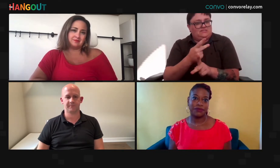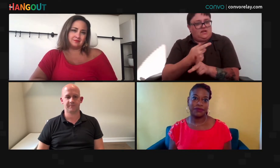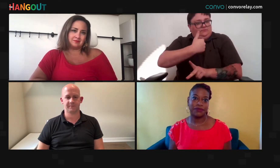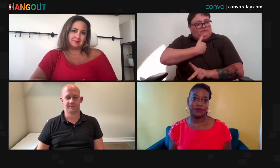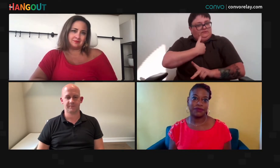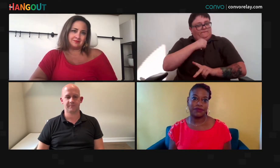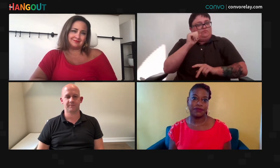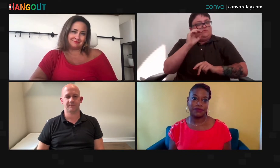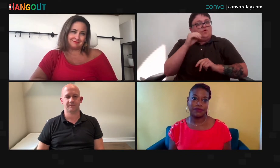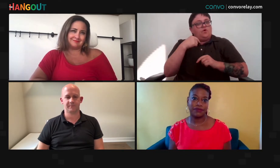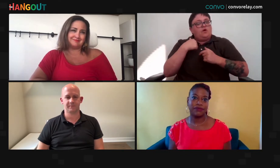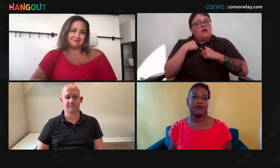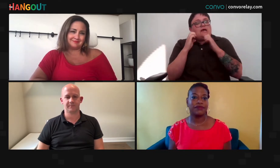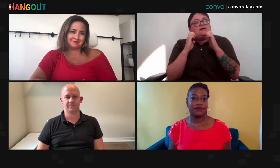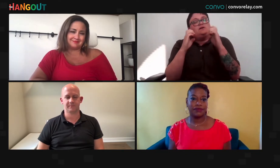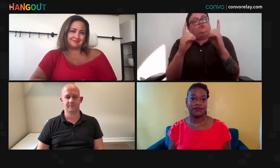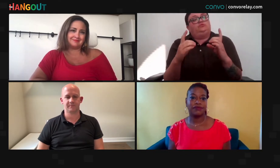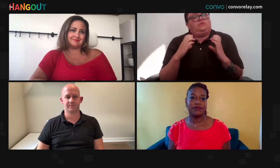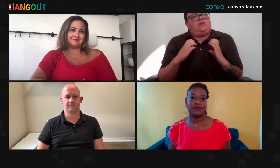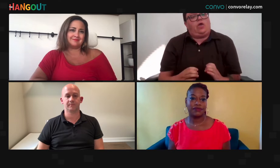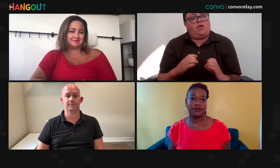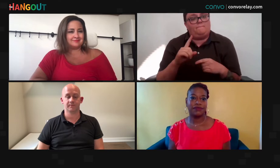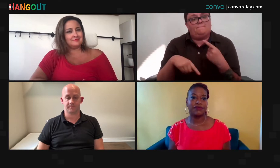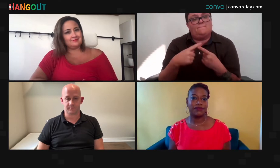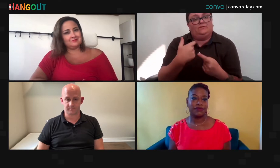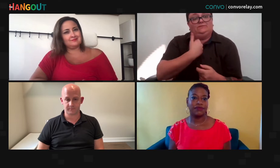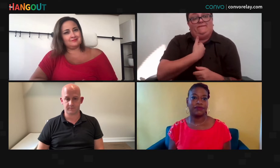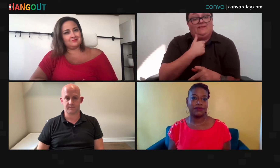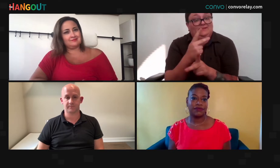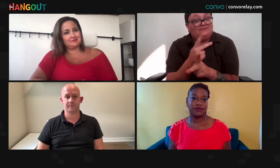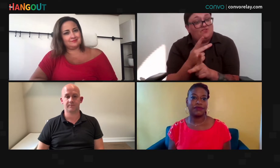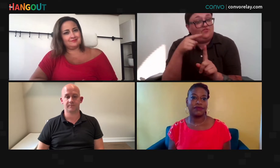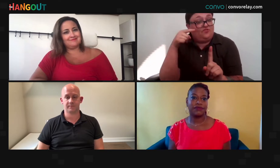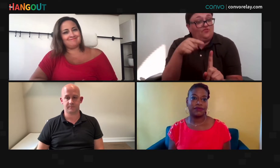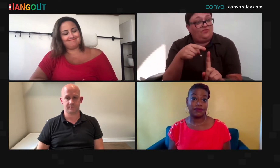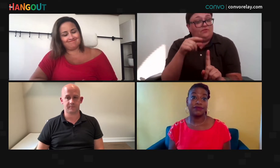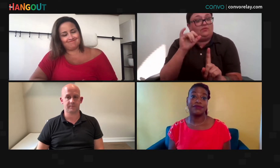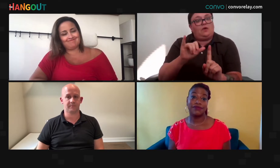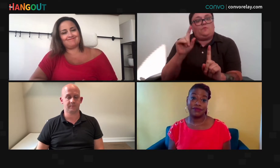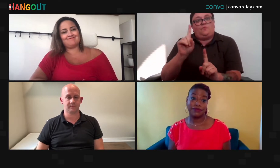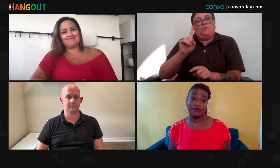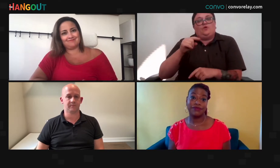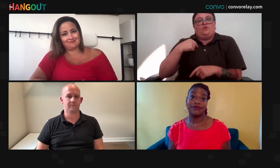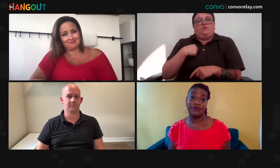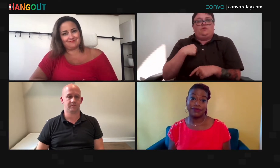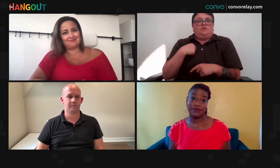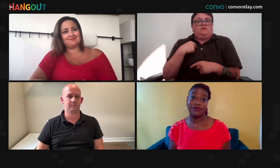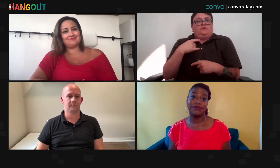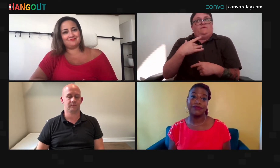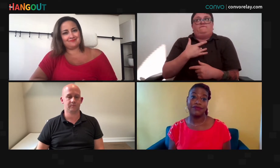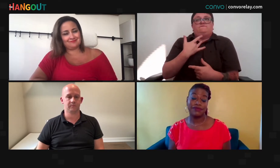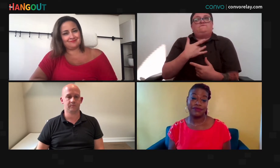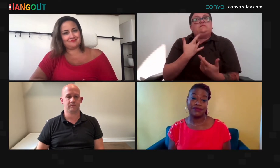my clients. So it's really important for me to take care of myself. So I will share information about